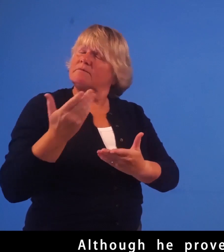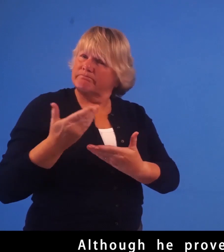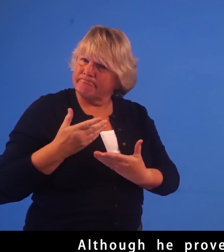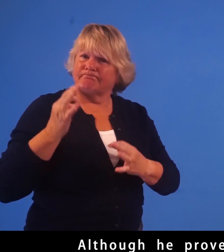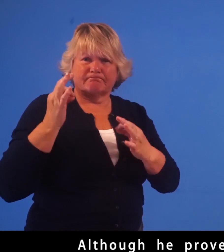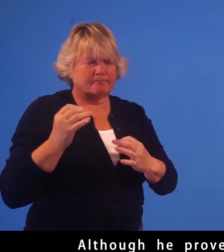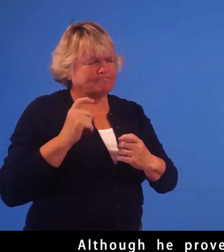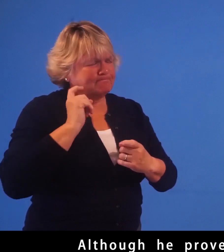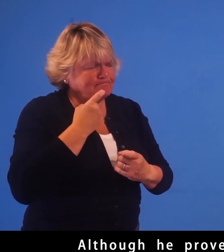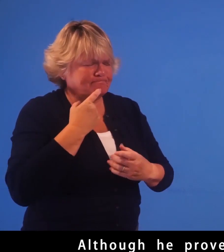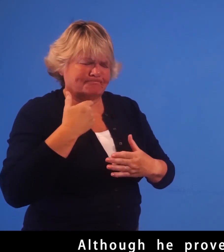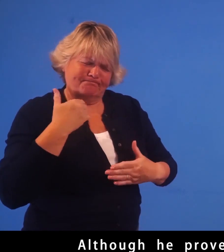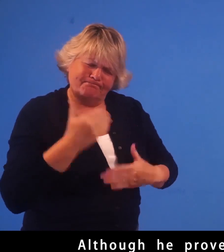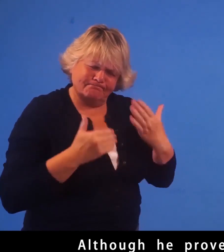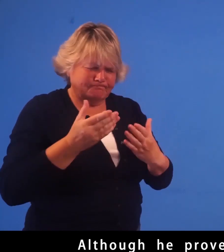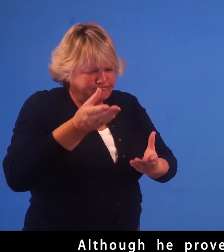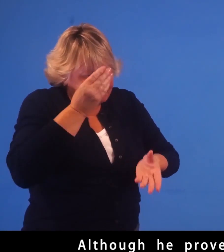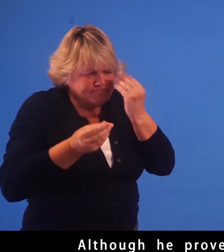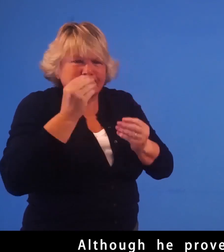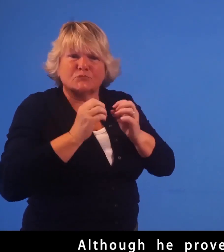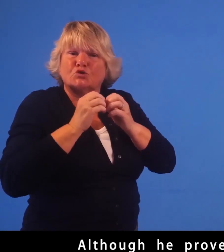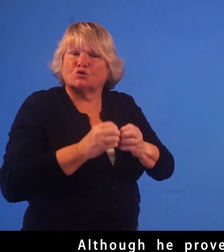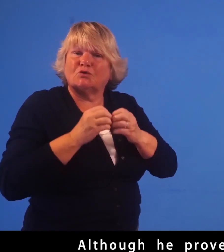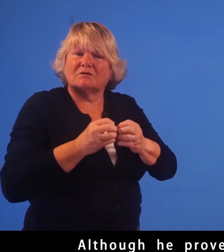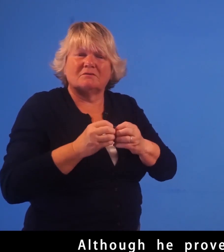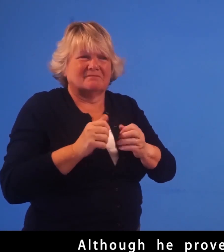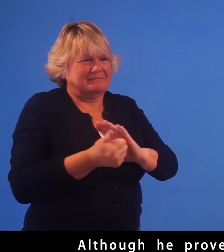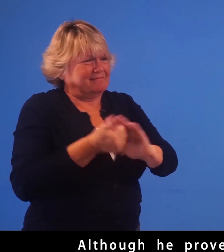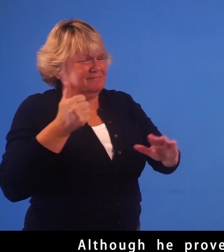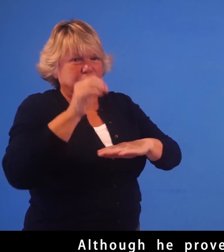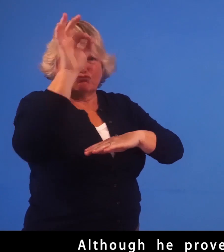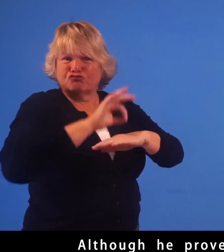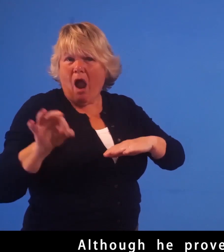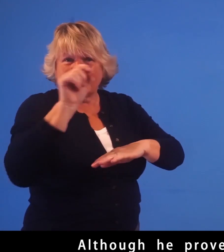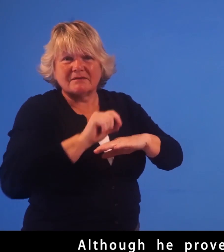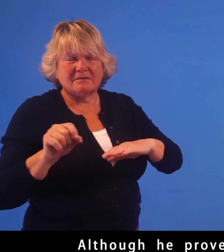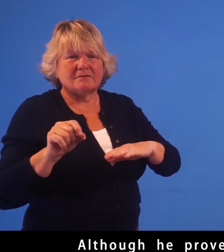Although he proved a diligent student and skilled draftsman,